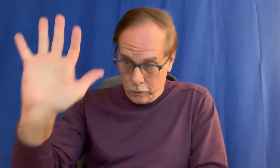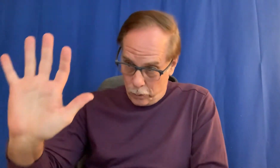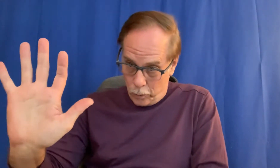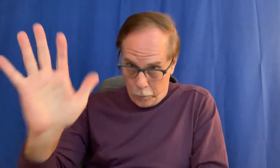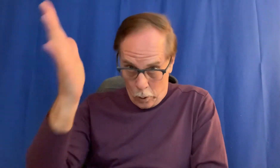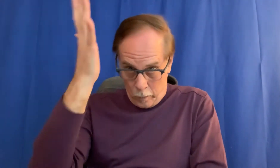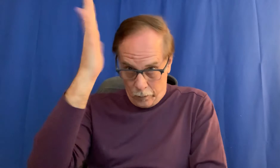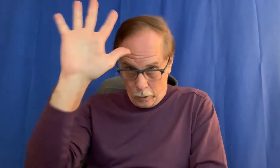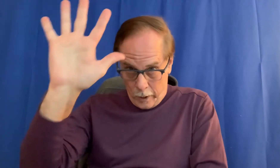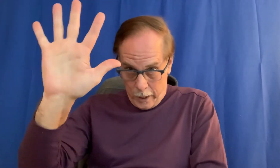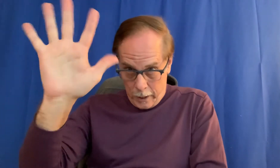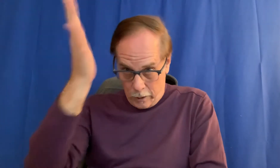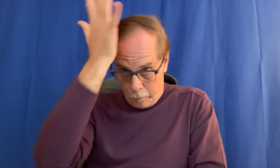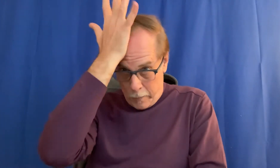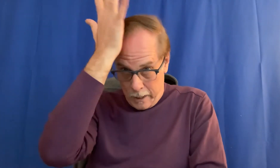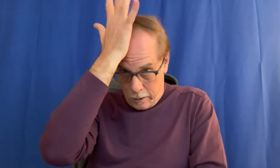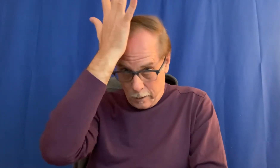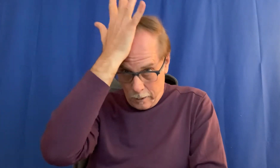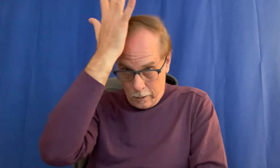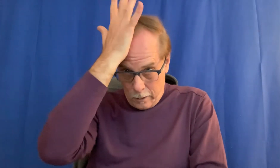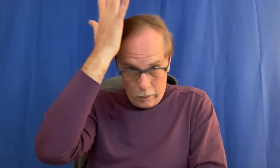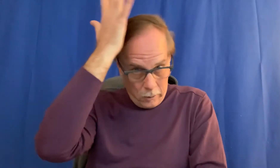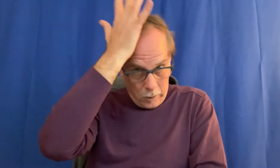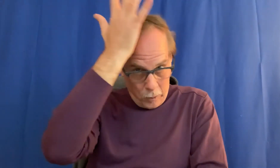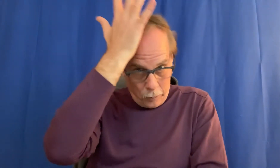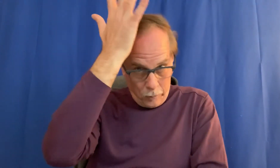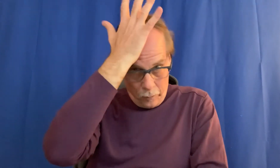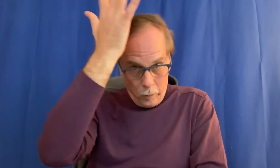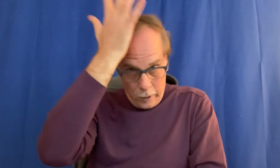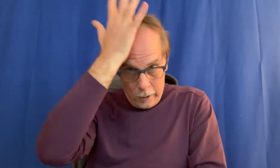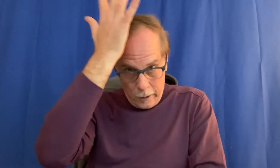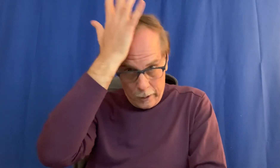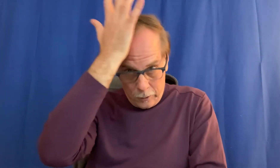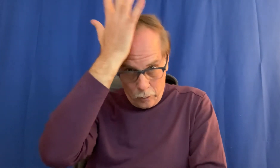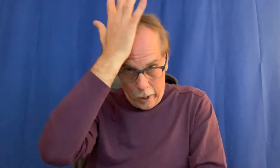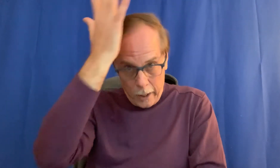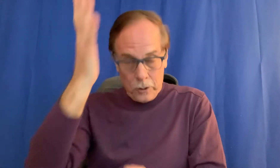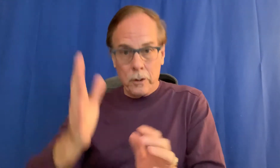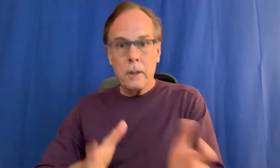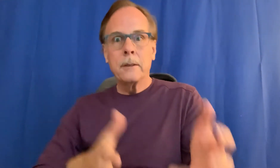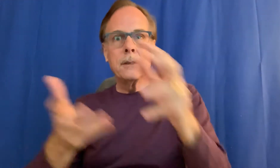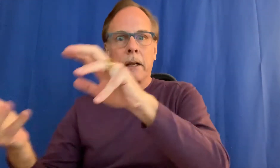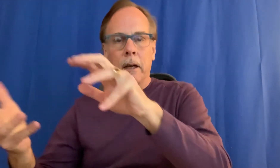your palm of your hand, the meat coming on your forehead as trash, take out.